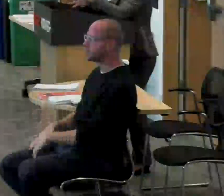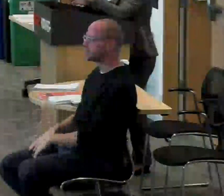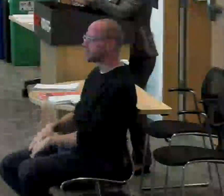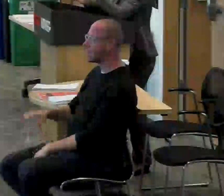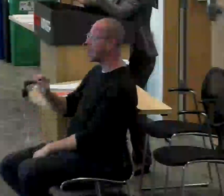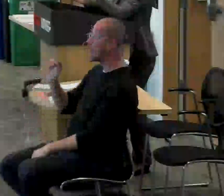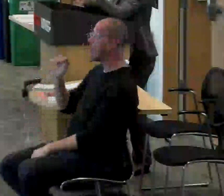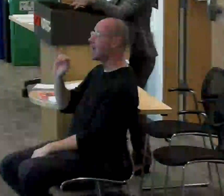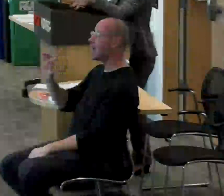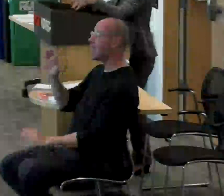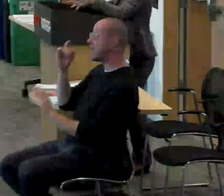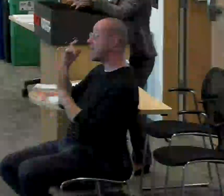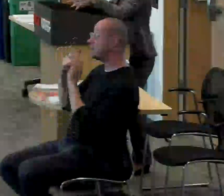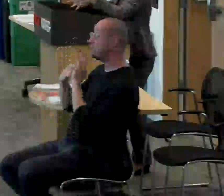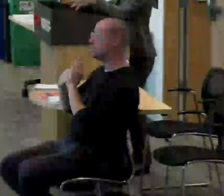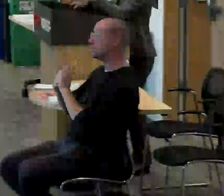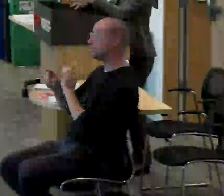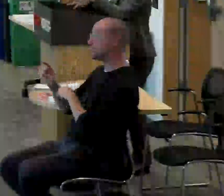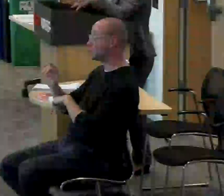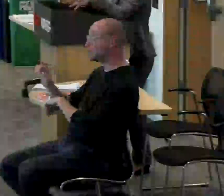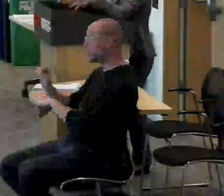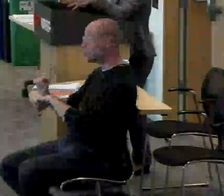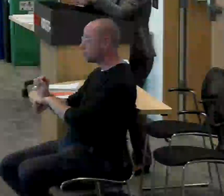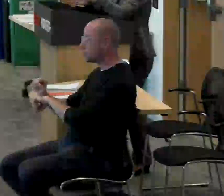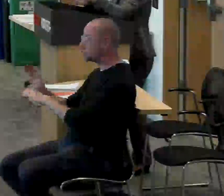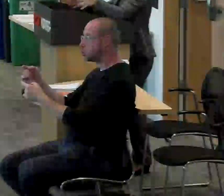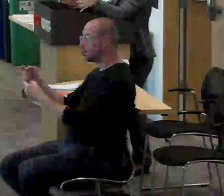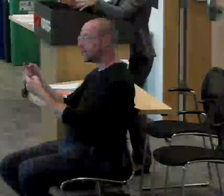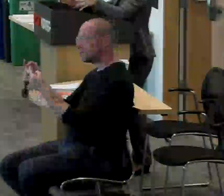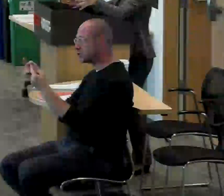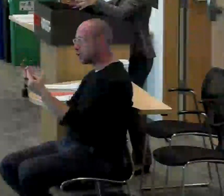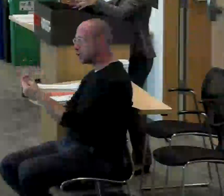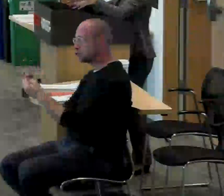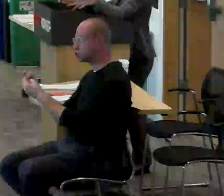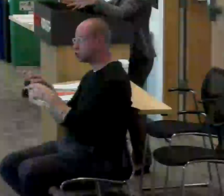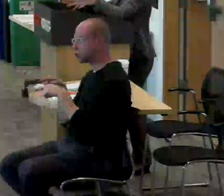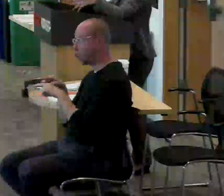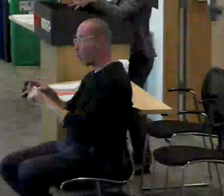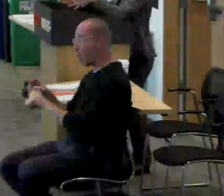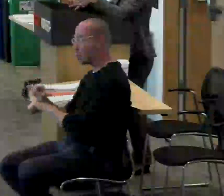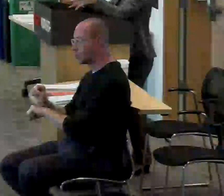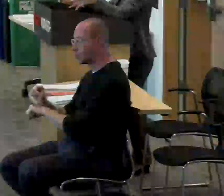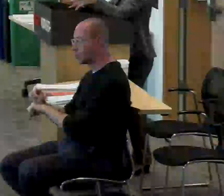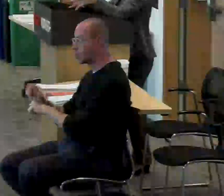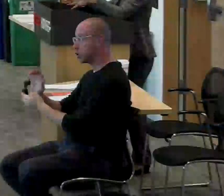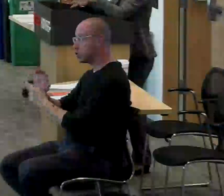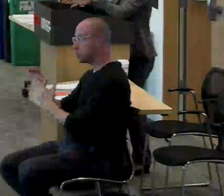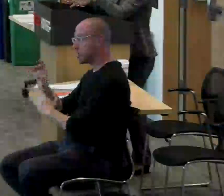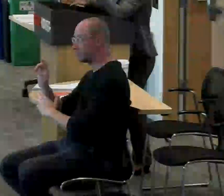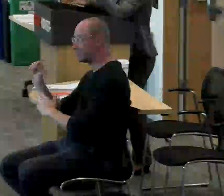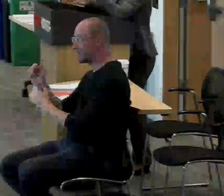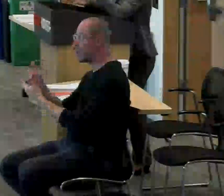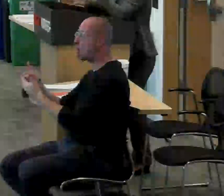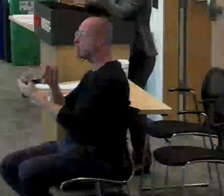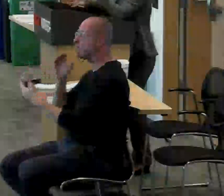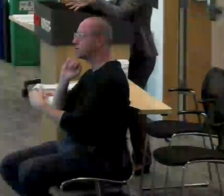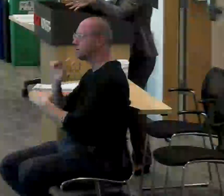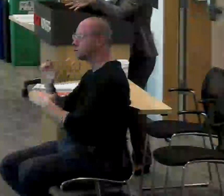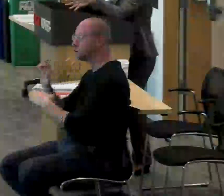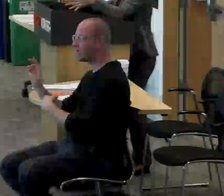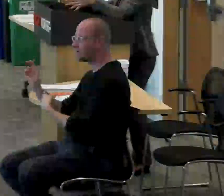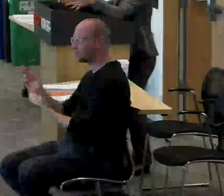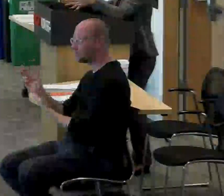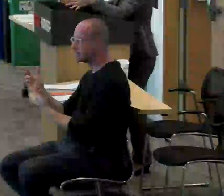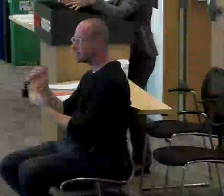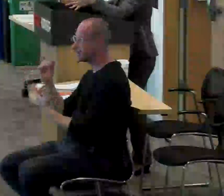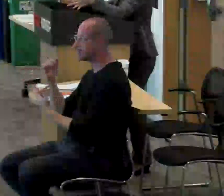at work and were disabled, disabled all before age 26, let's say, just for argument's purposes, unable